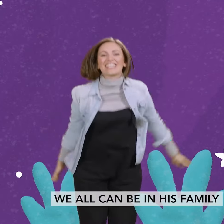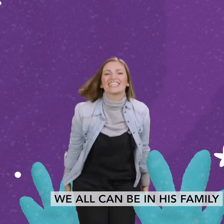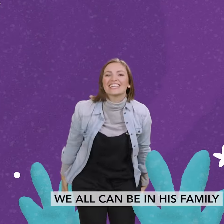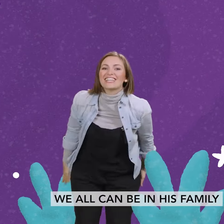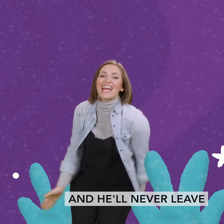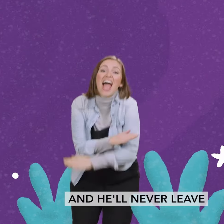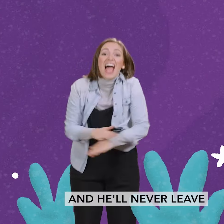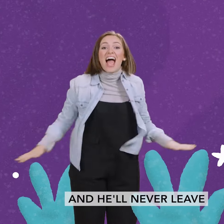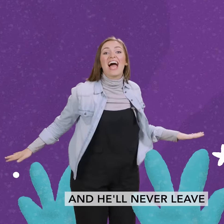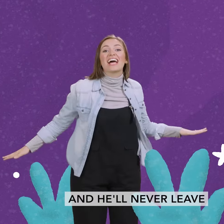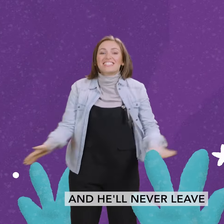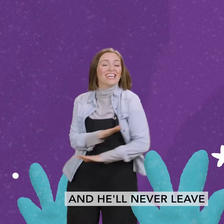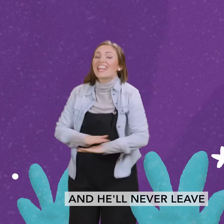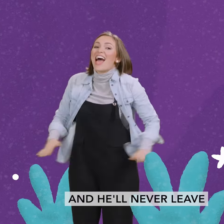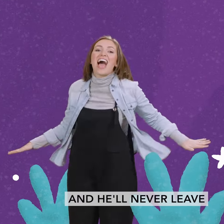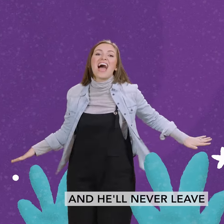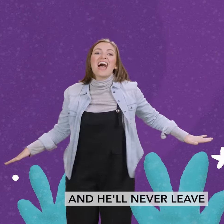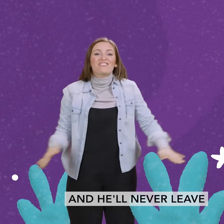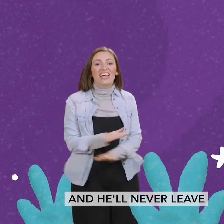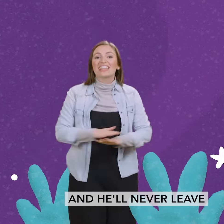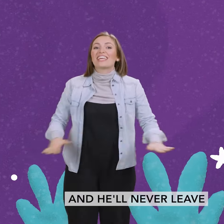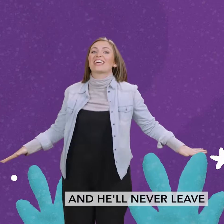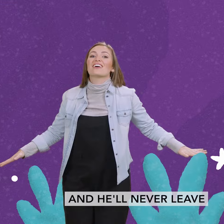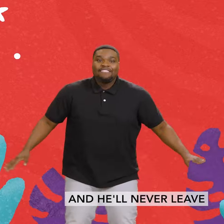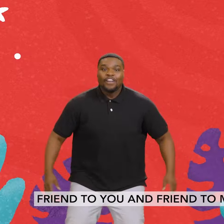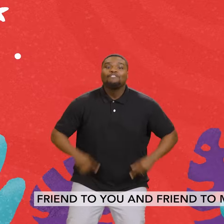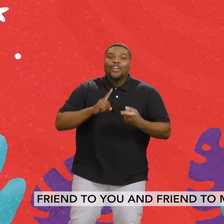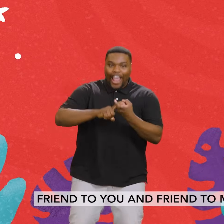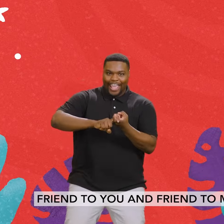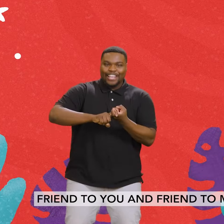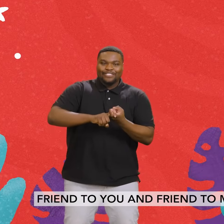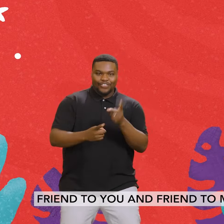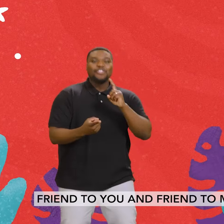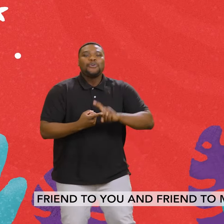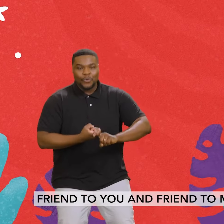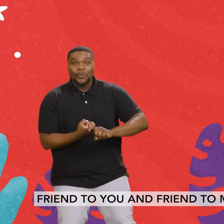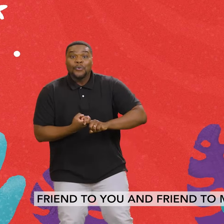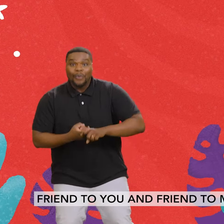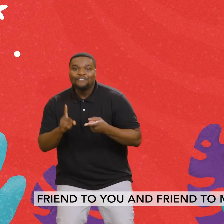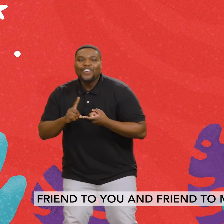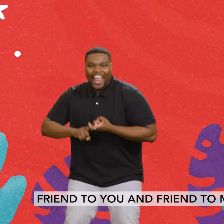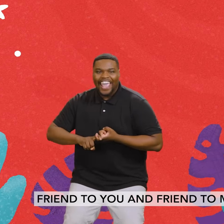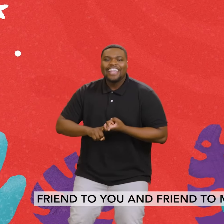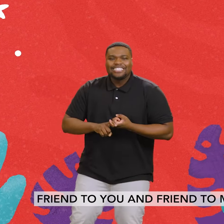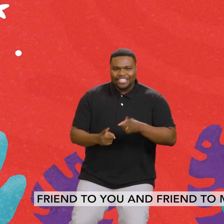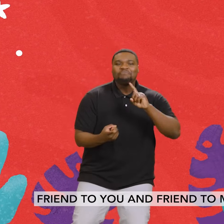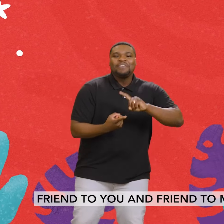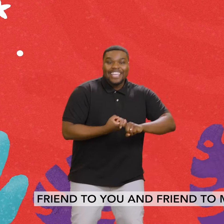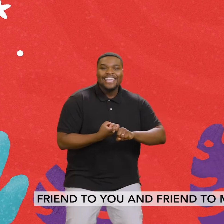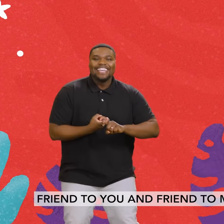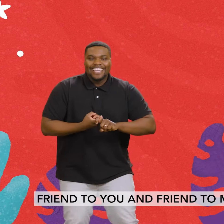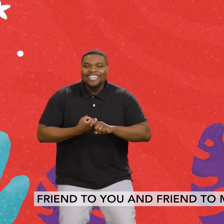family and he'll never leave friend to you and friend to